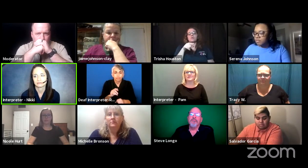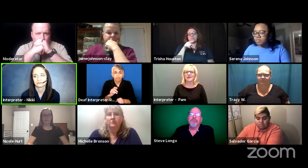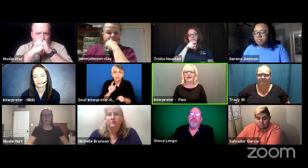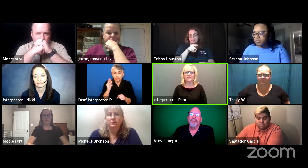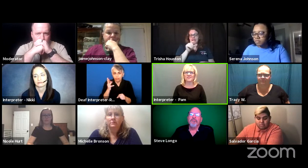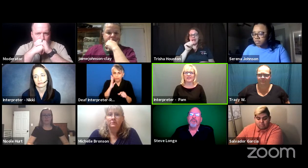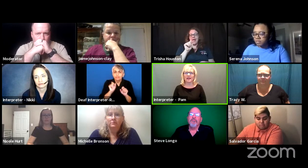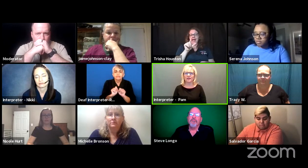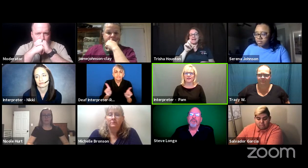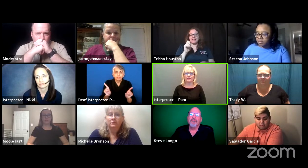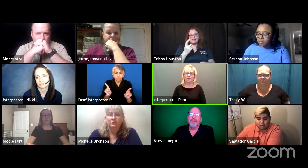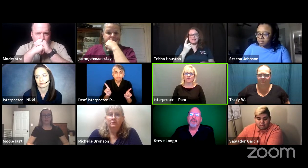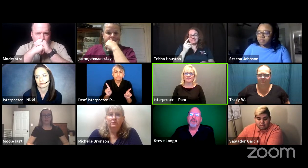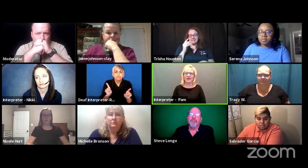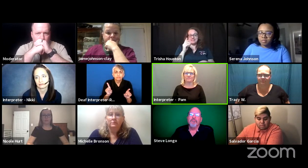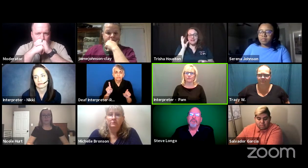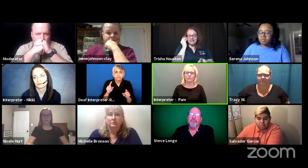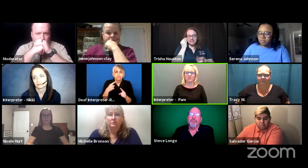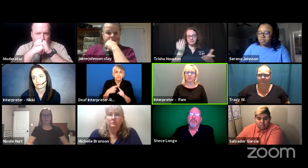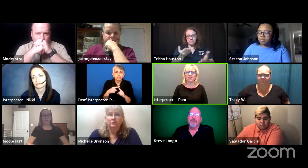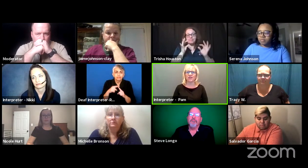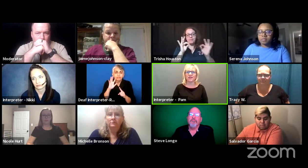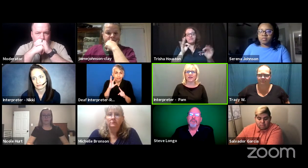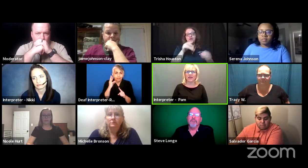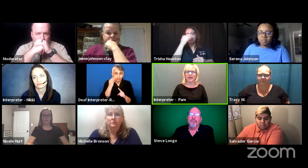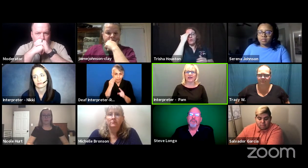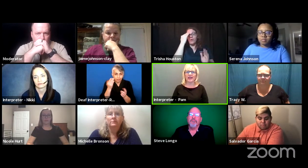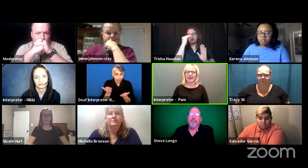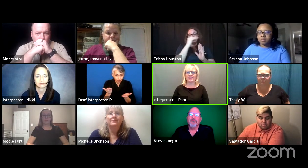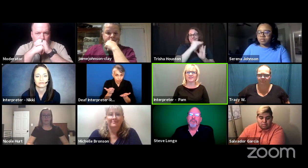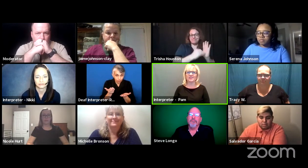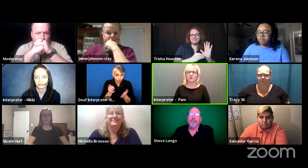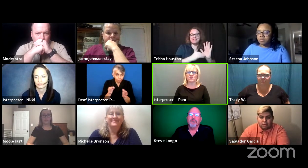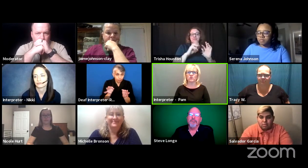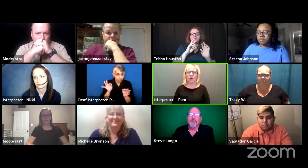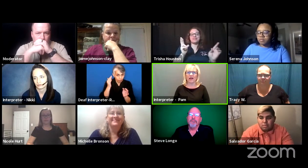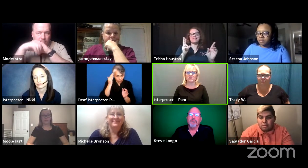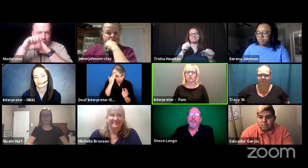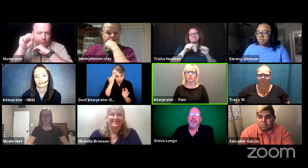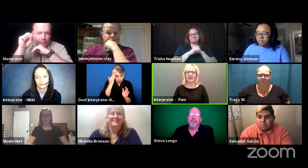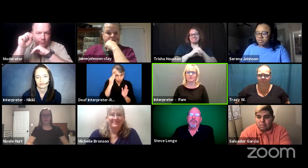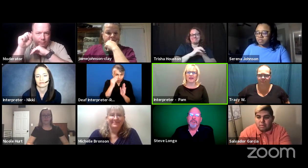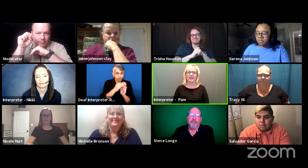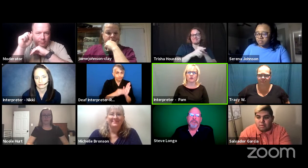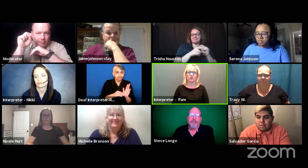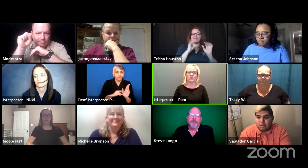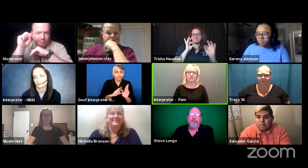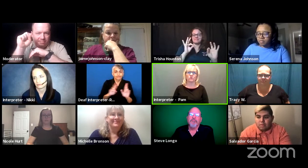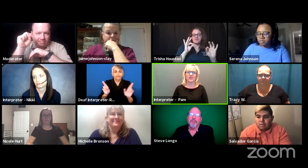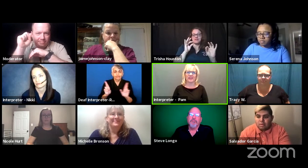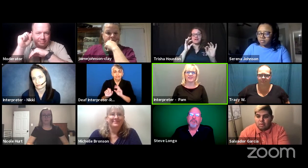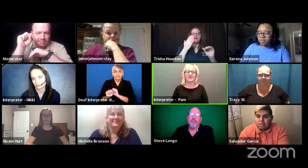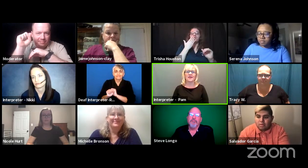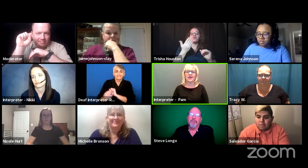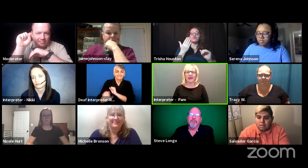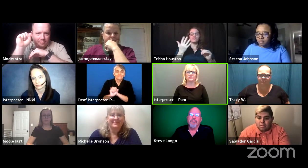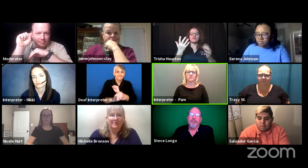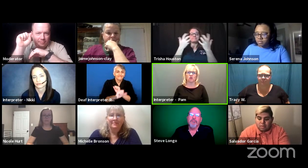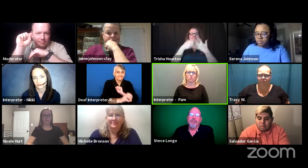Yes, I will send out an email with that information. And Alex is here as well, so he can make note of those dates and start